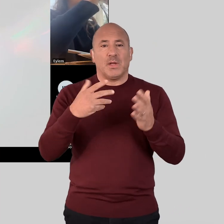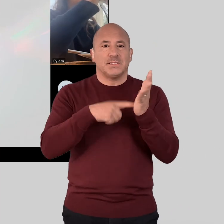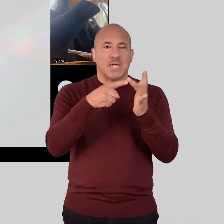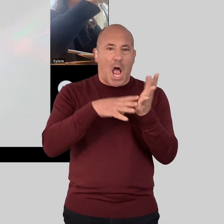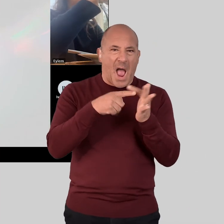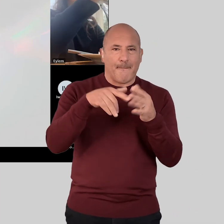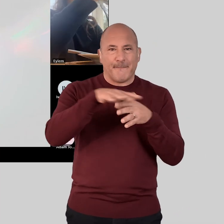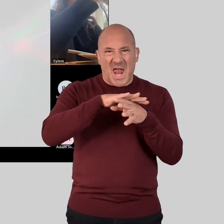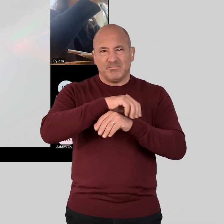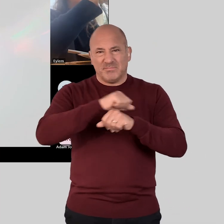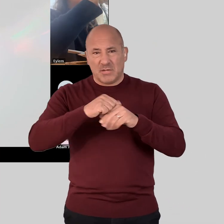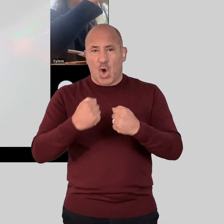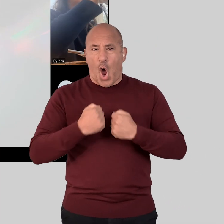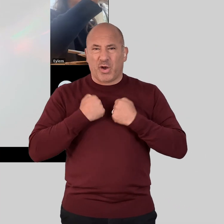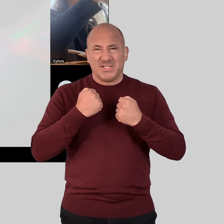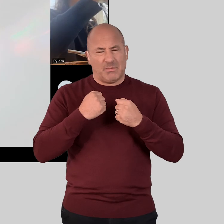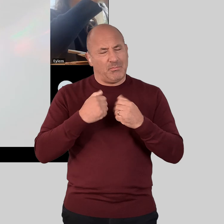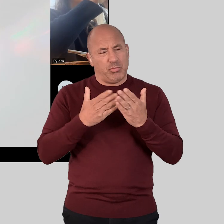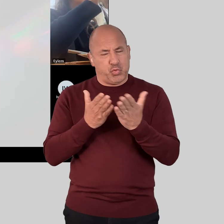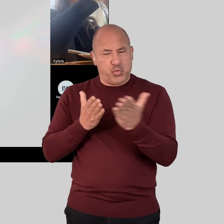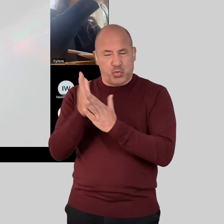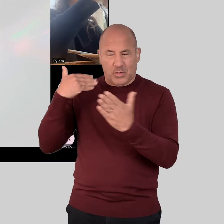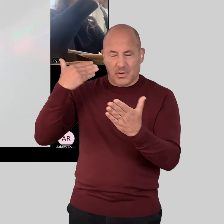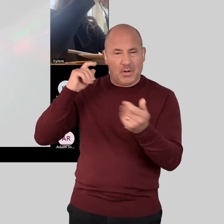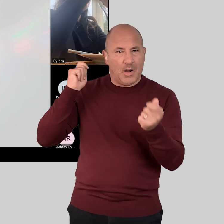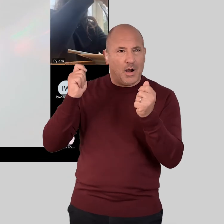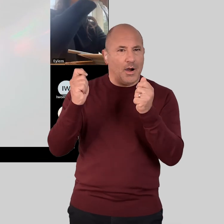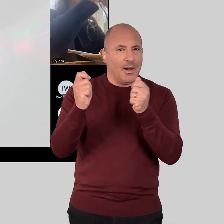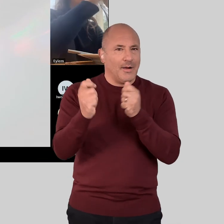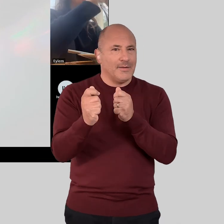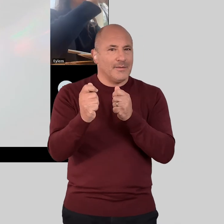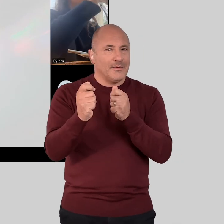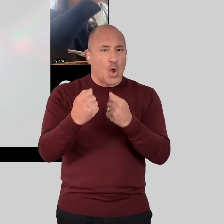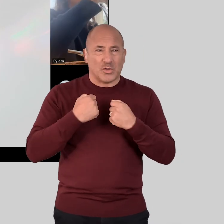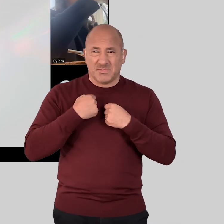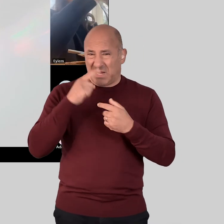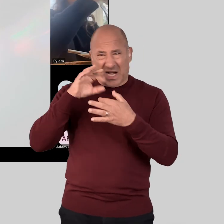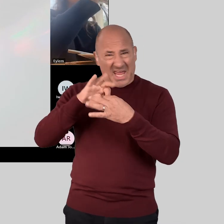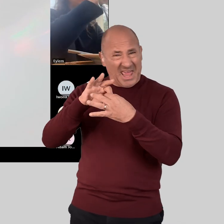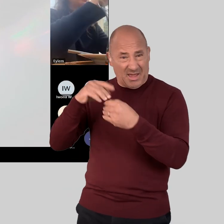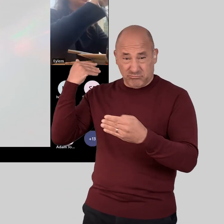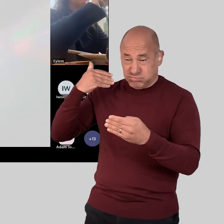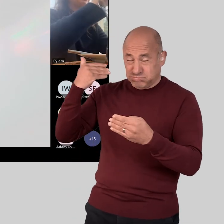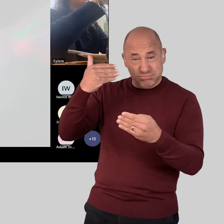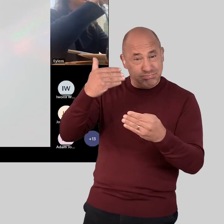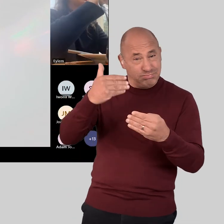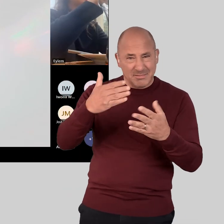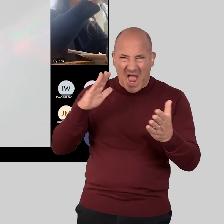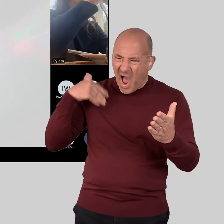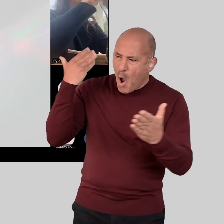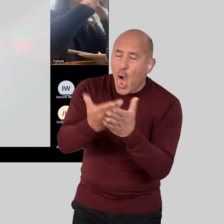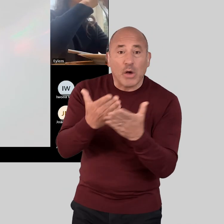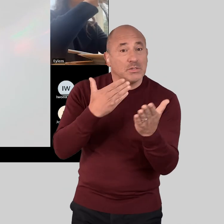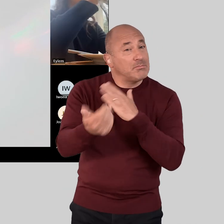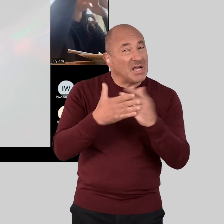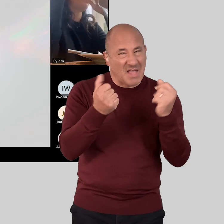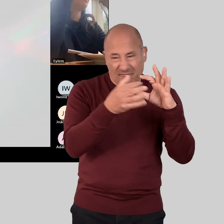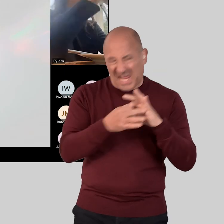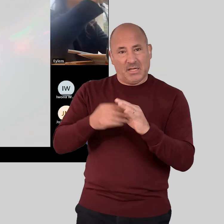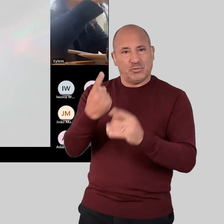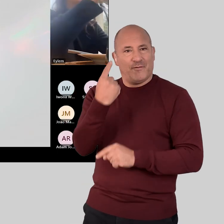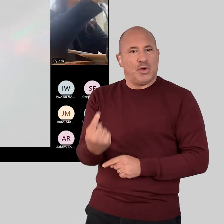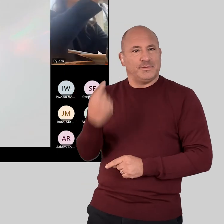Under time, place, and space, ownership has developed over time. Ownership as a continuous connection to a piece, no matter how long the